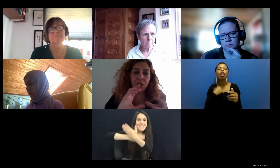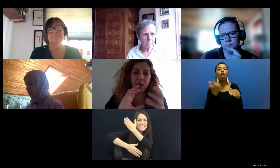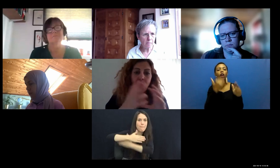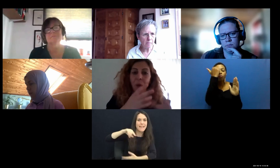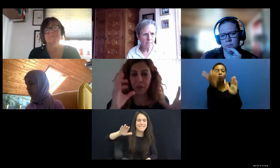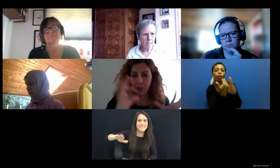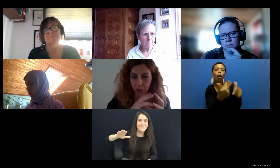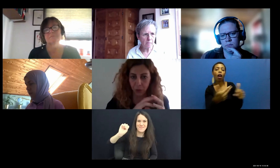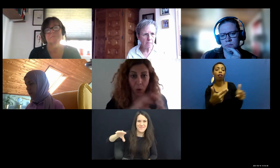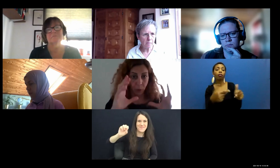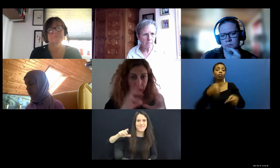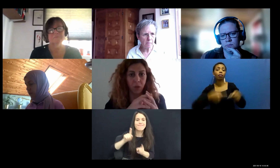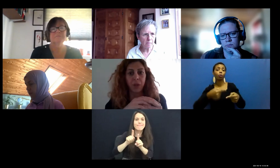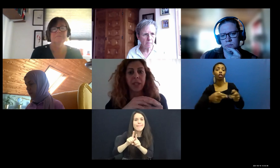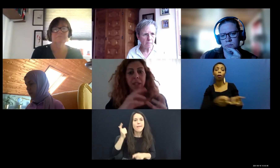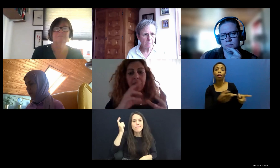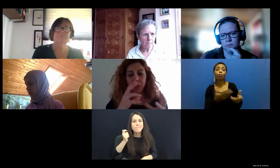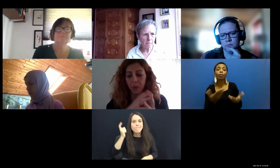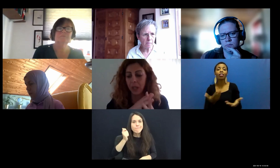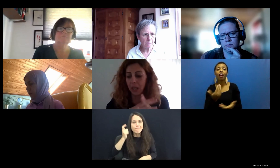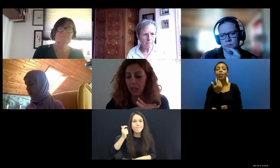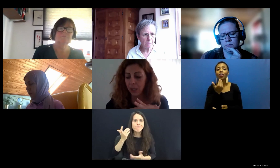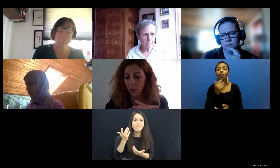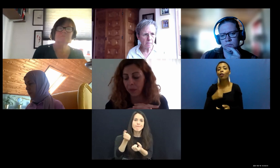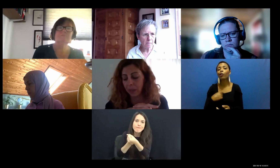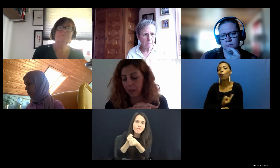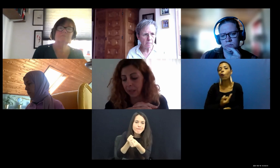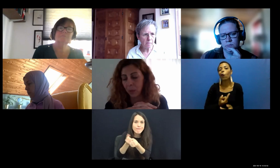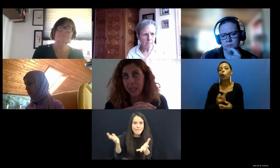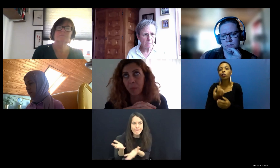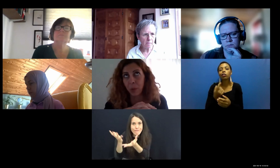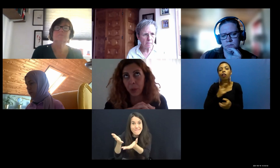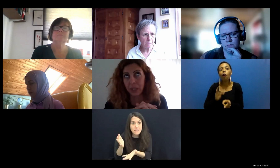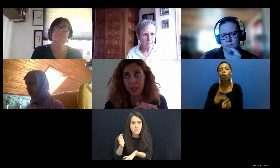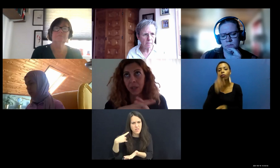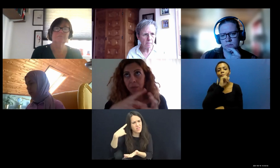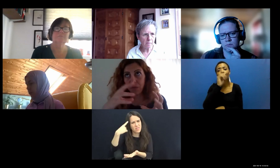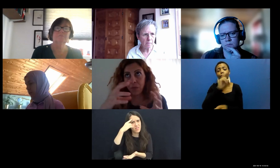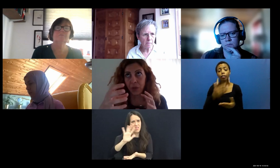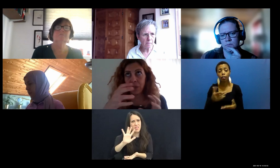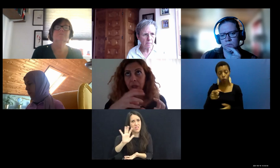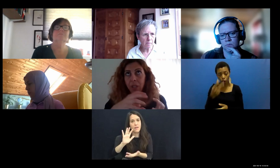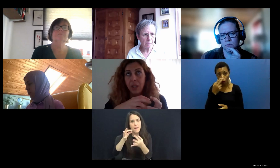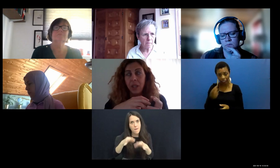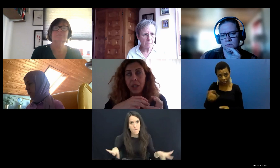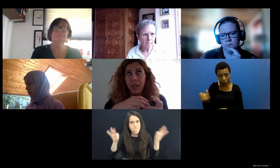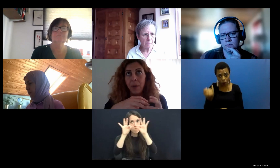lens. It's a welfare issue only, or it's a So I think what is important is